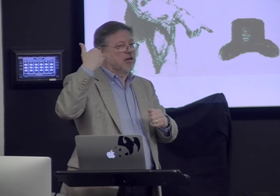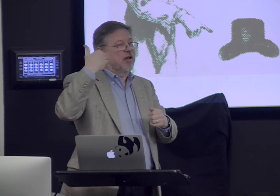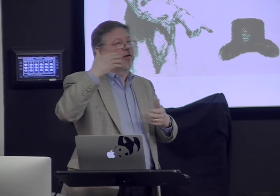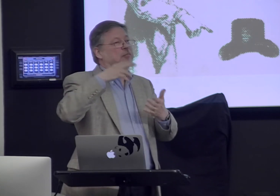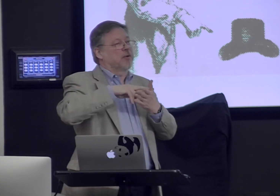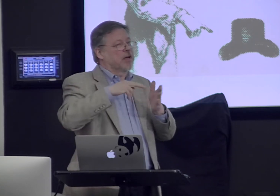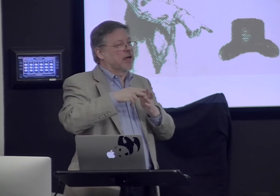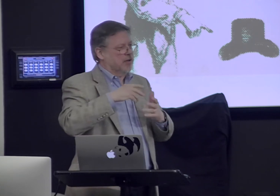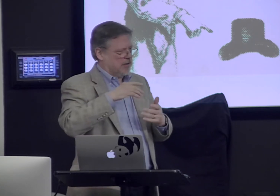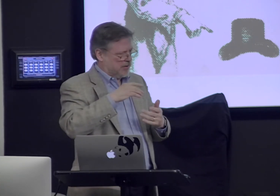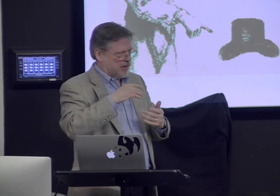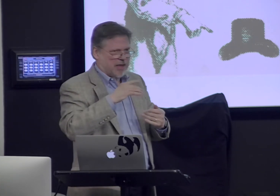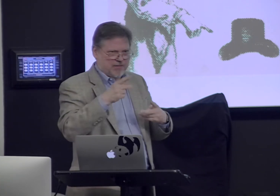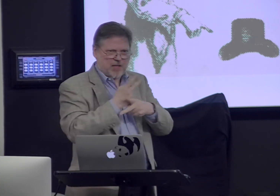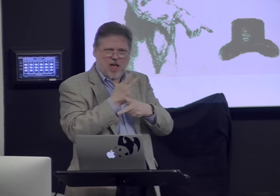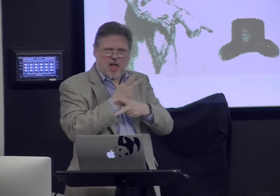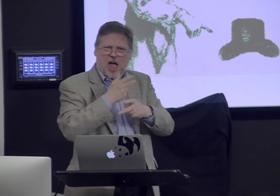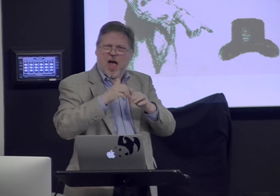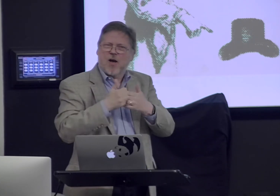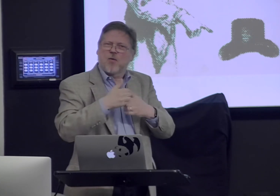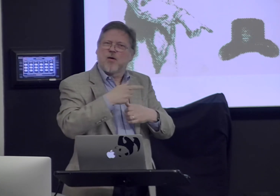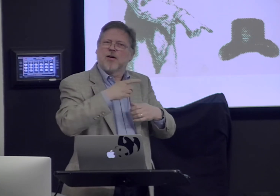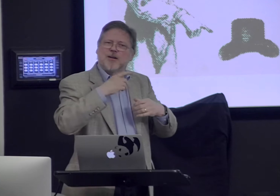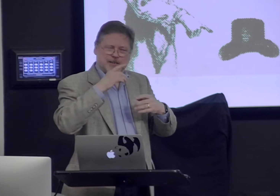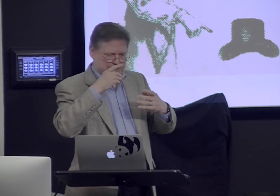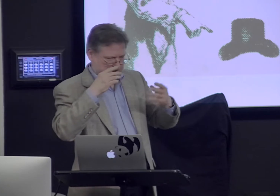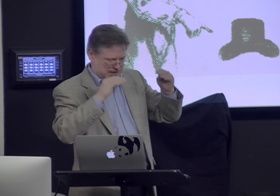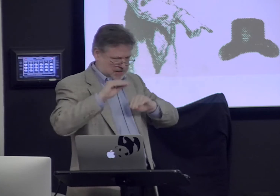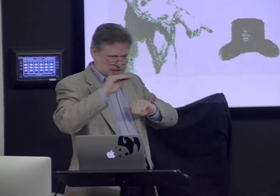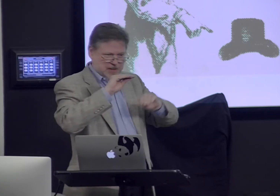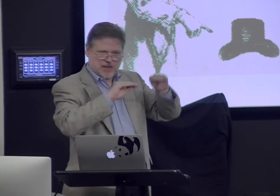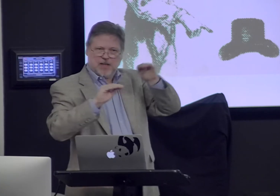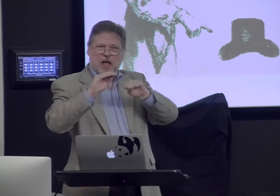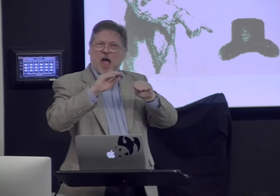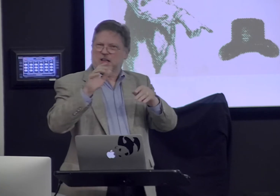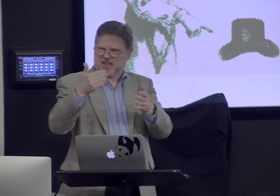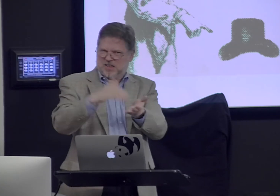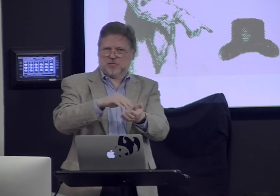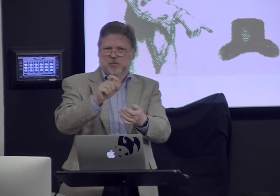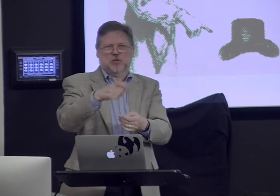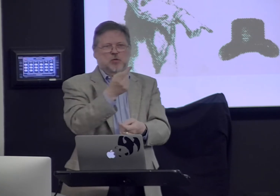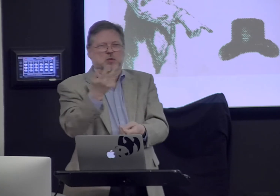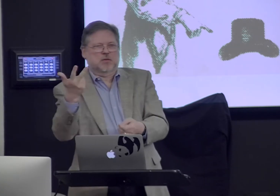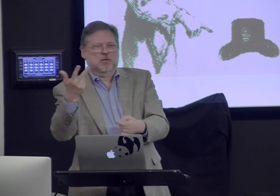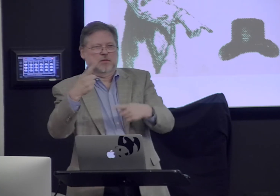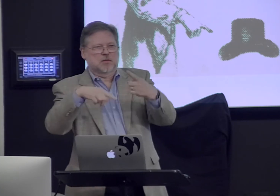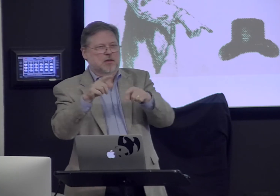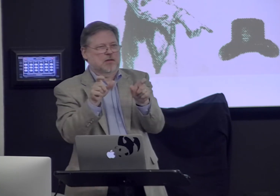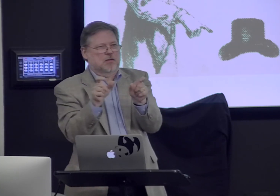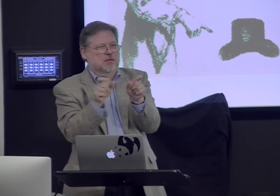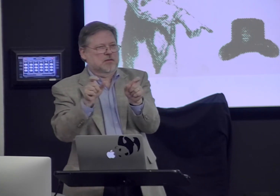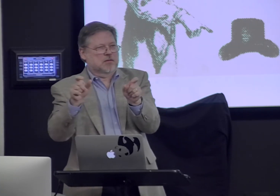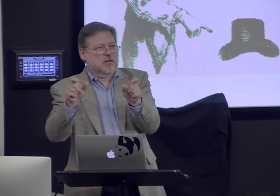son. And it was also used to refer to ancestors, which you see in the